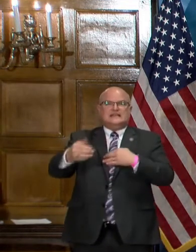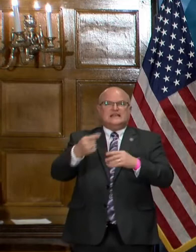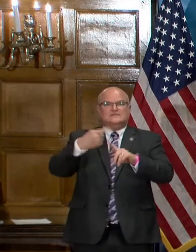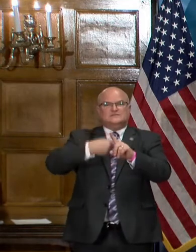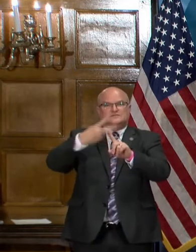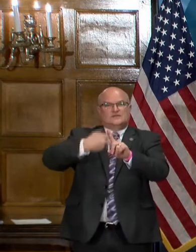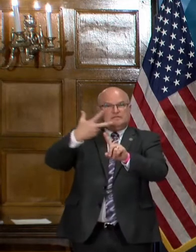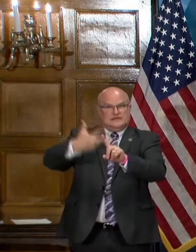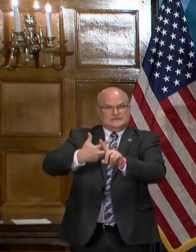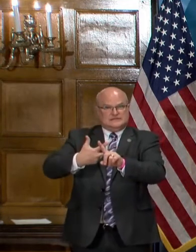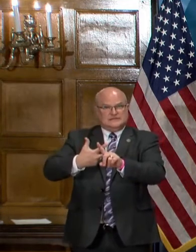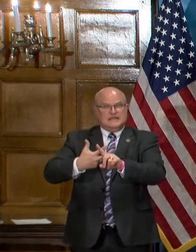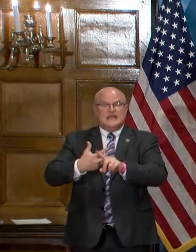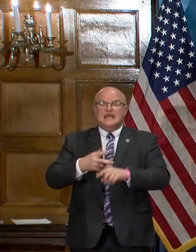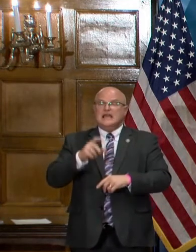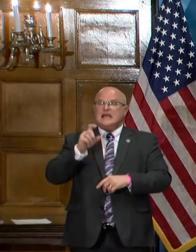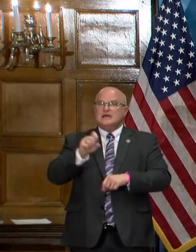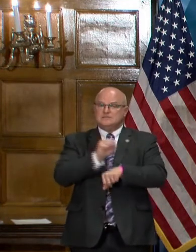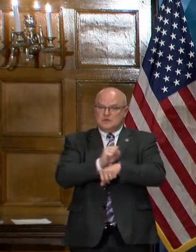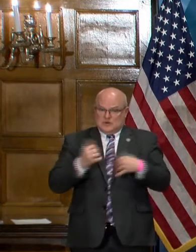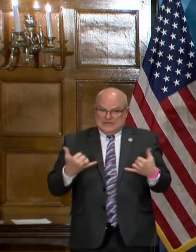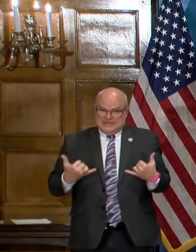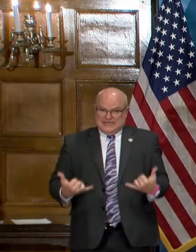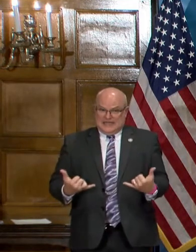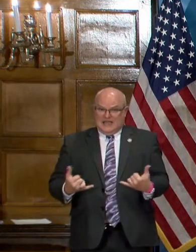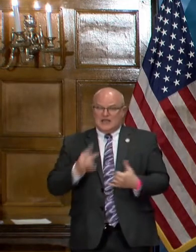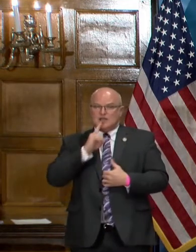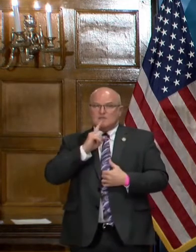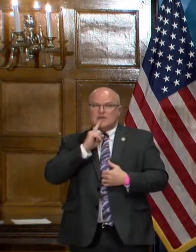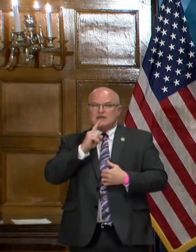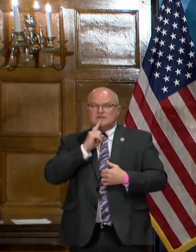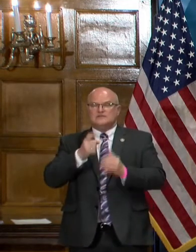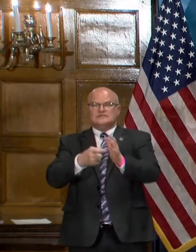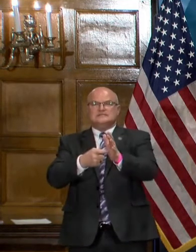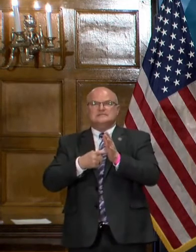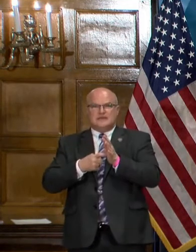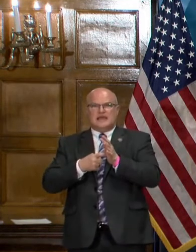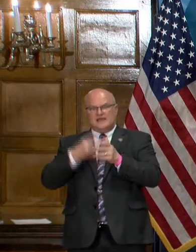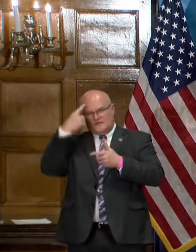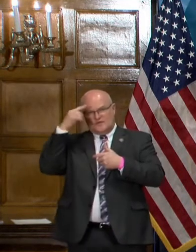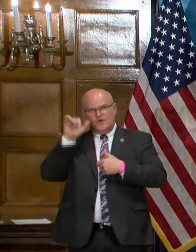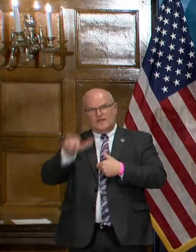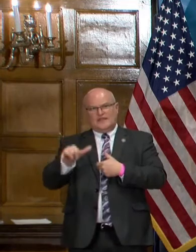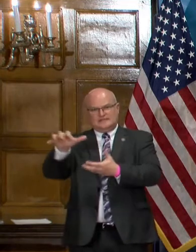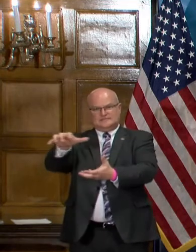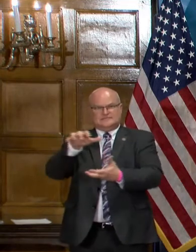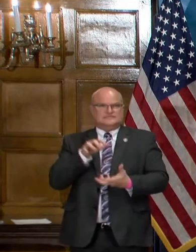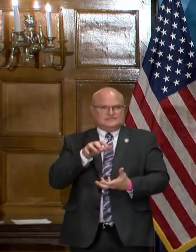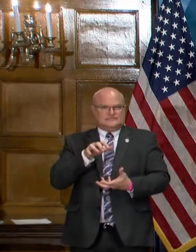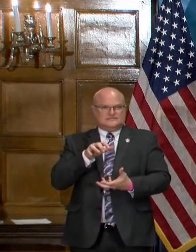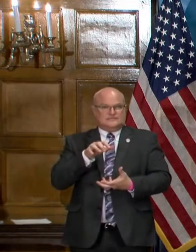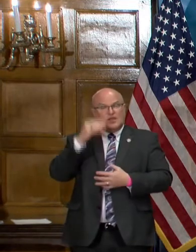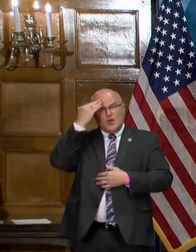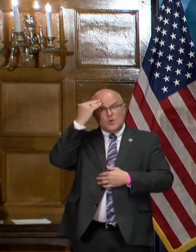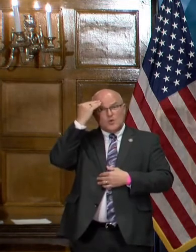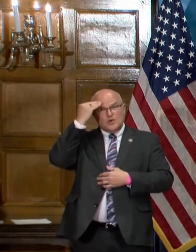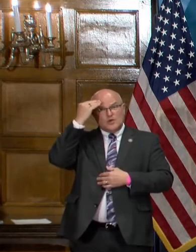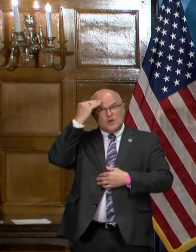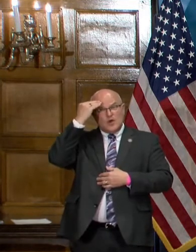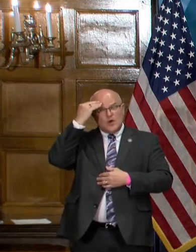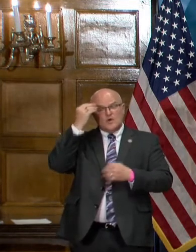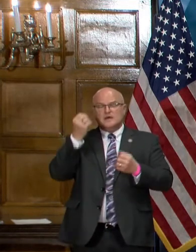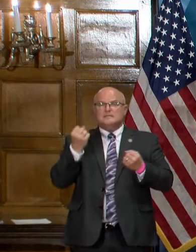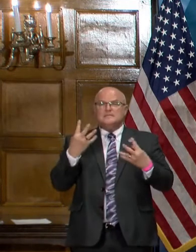of months and must be working now to make sure there's great demand for that supply. We know there are high levels